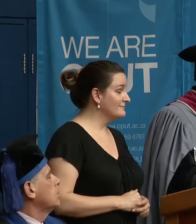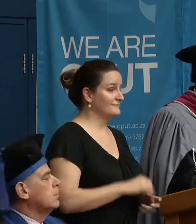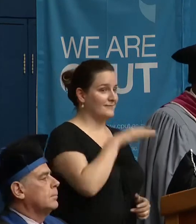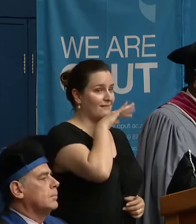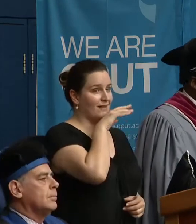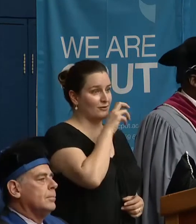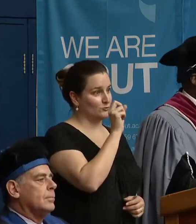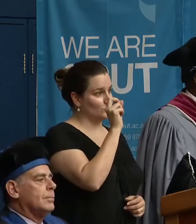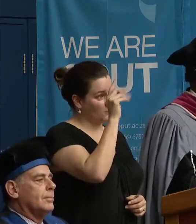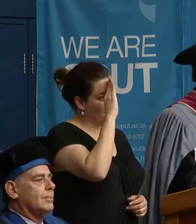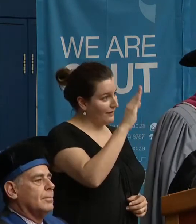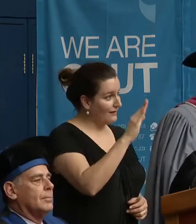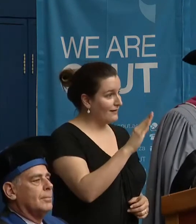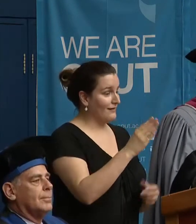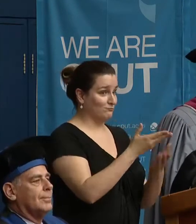Goeiemiddag, dames en here.